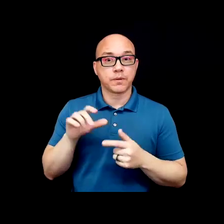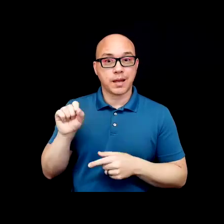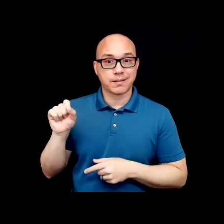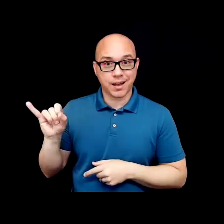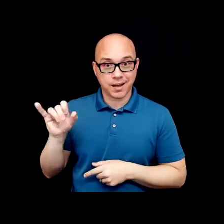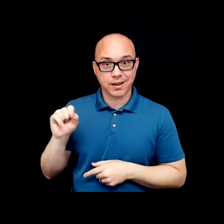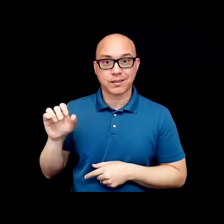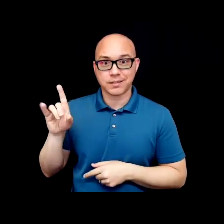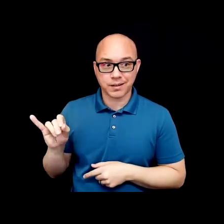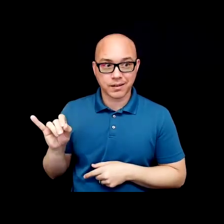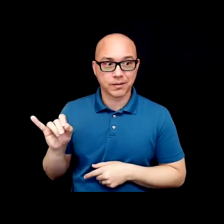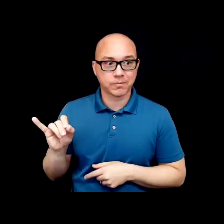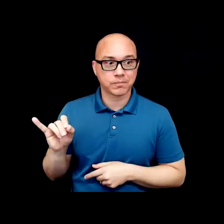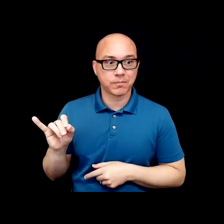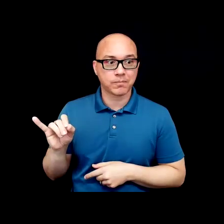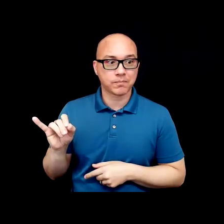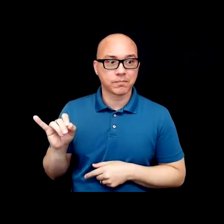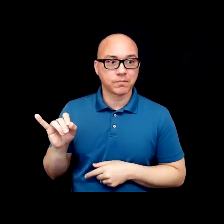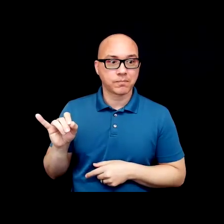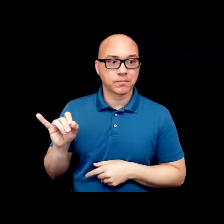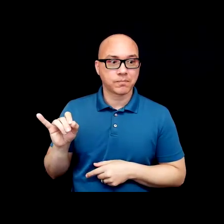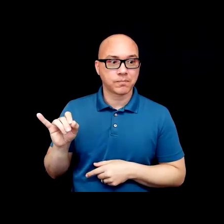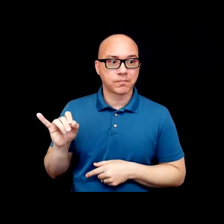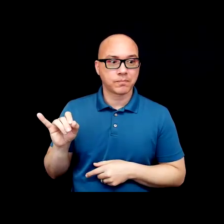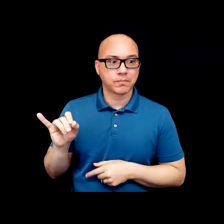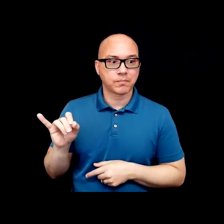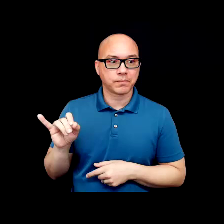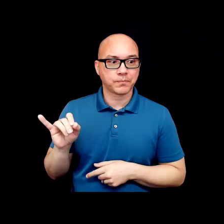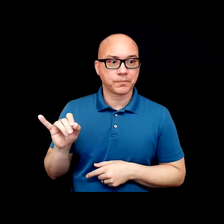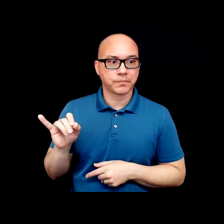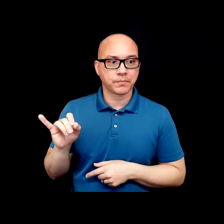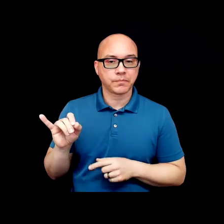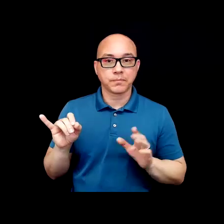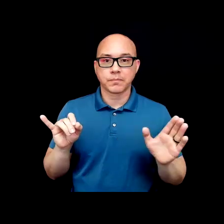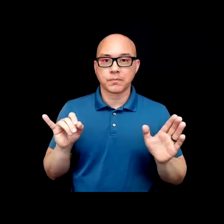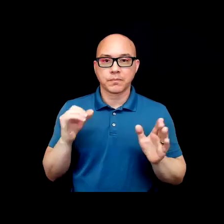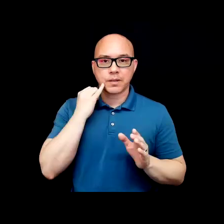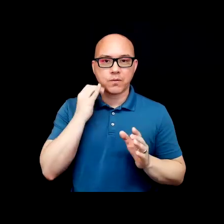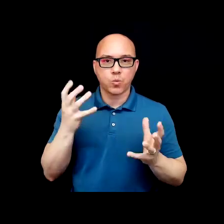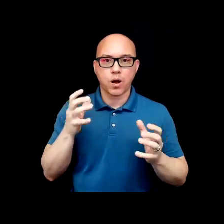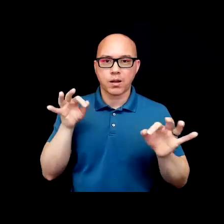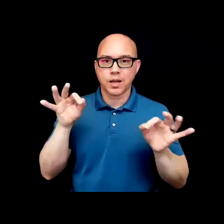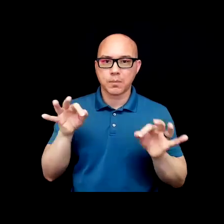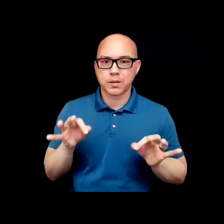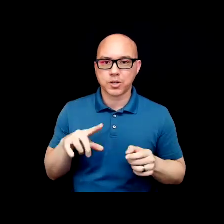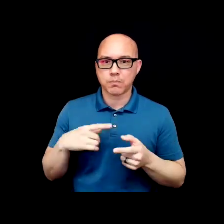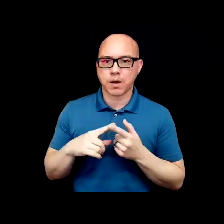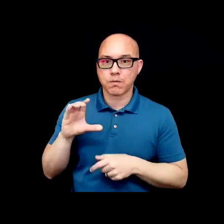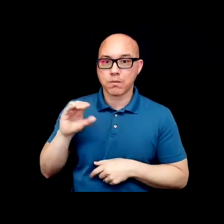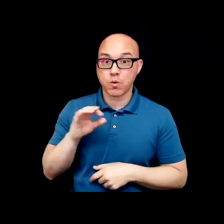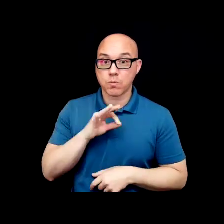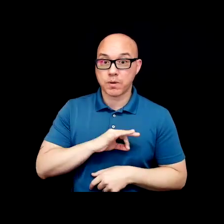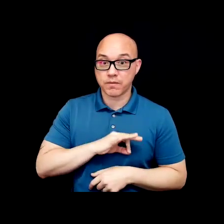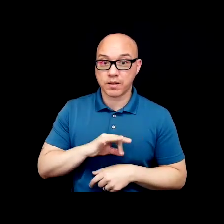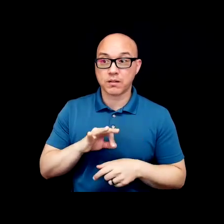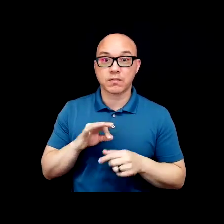and SSDI. And so I saw a couple of questions asking for an explanation on public benefit corporations, which